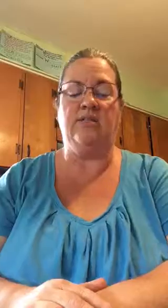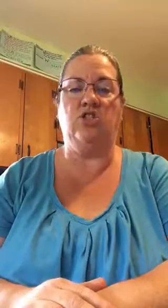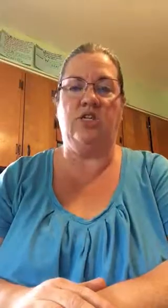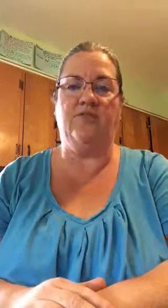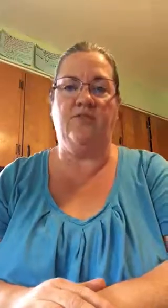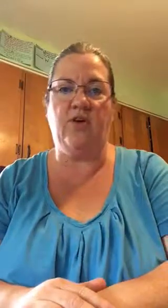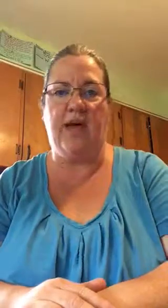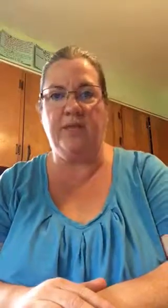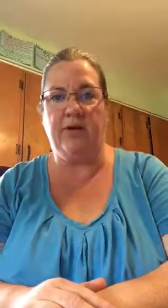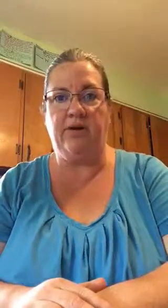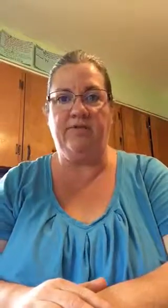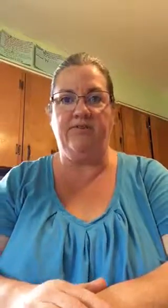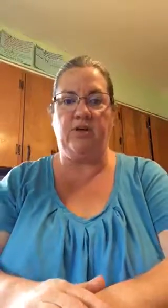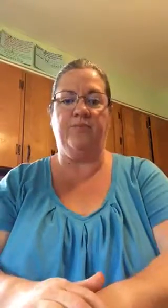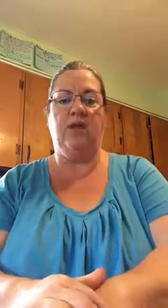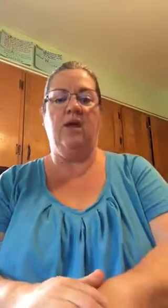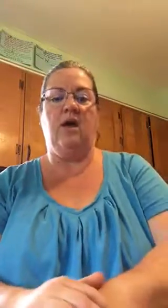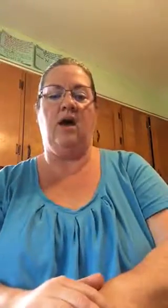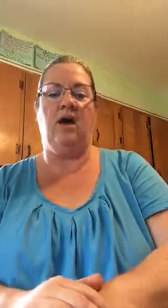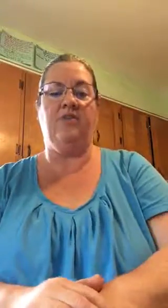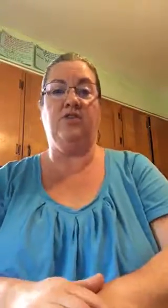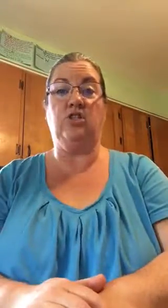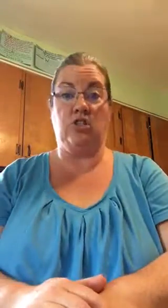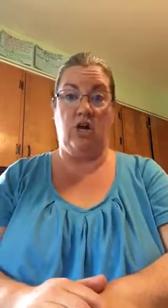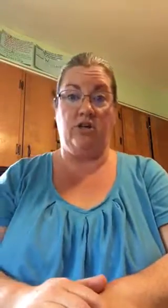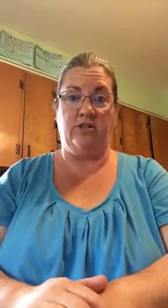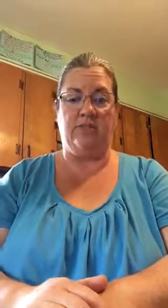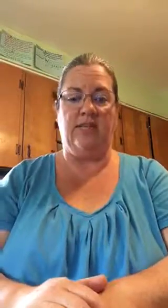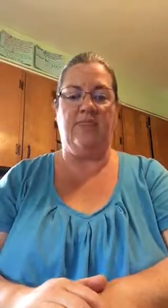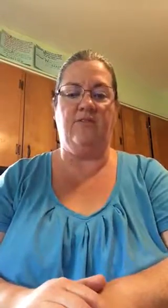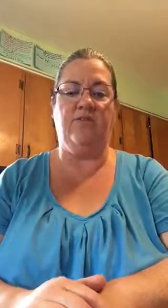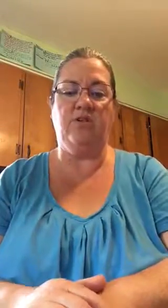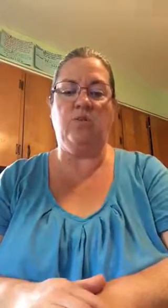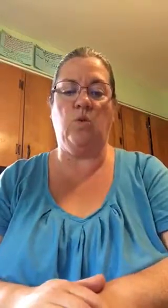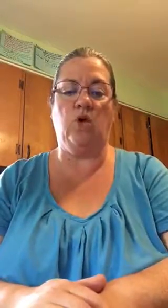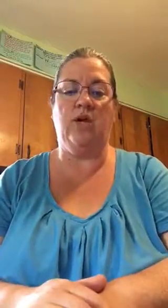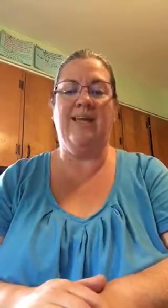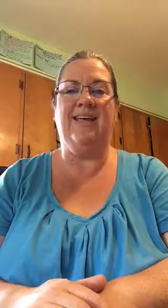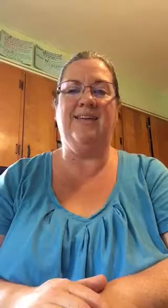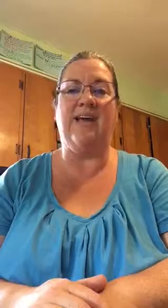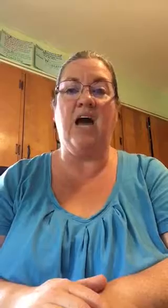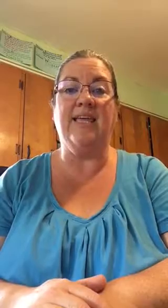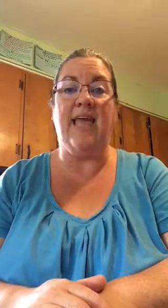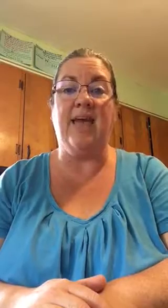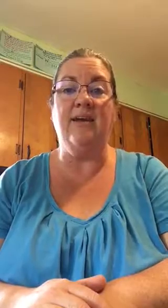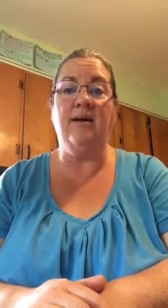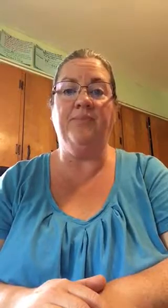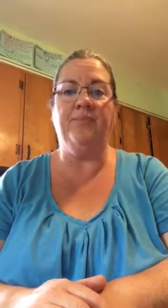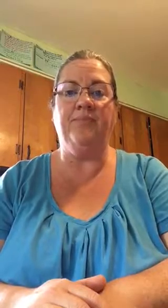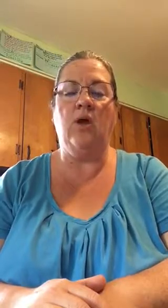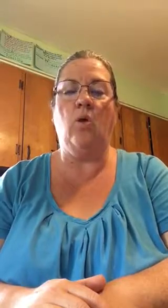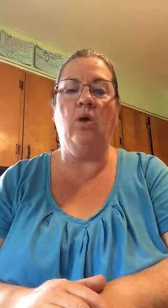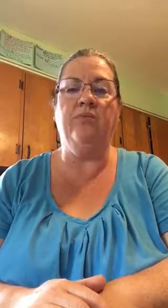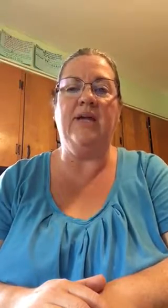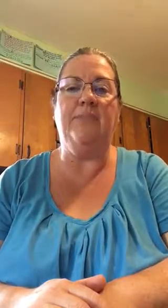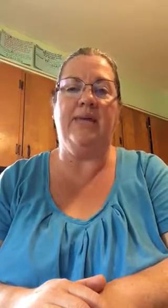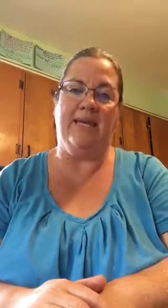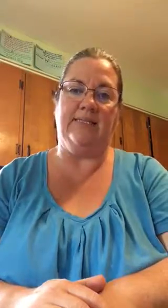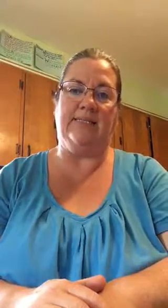is just for vocabulary review. For starters, the first word is again or repeat,